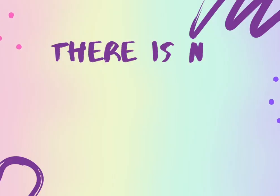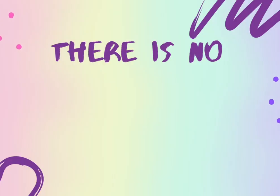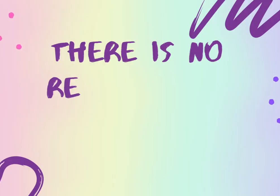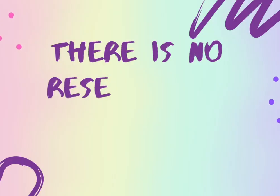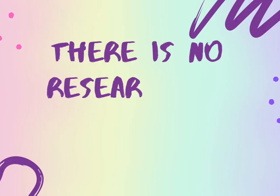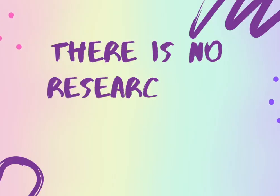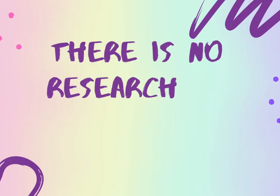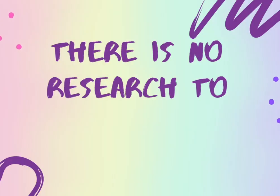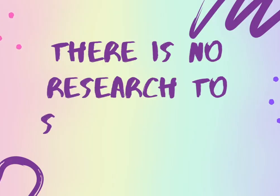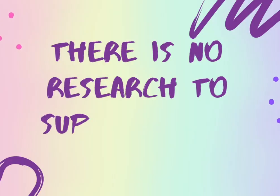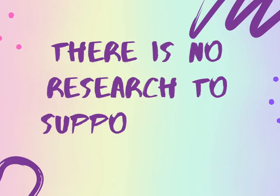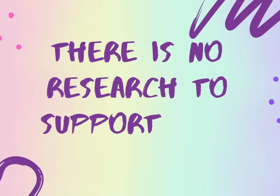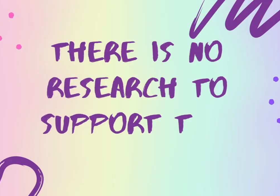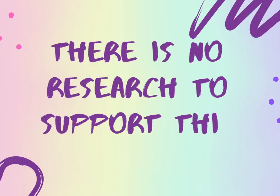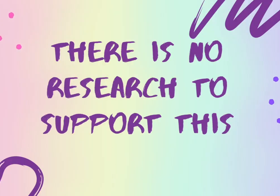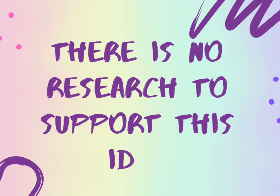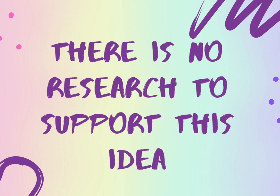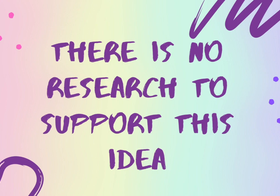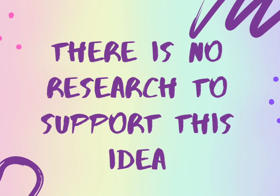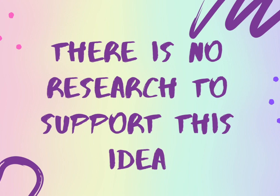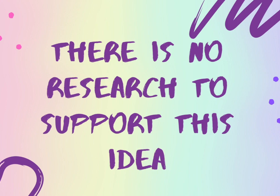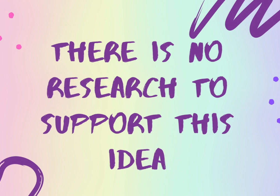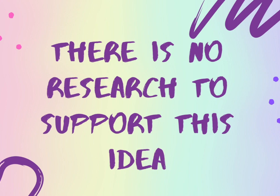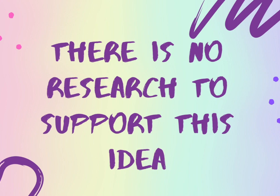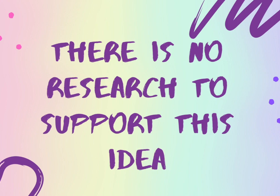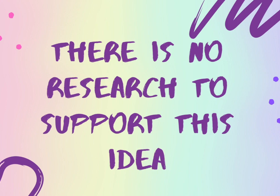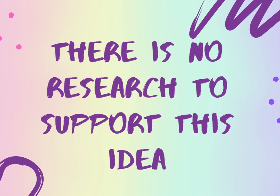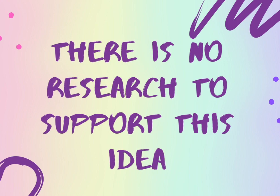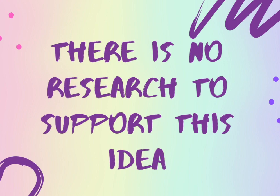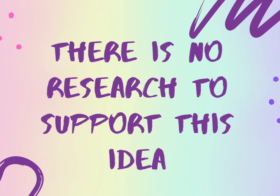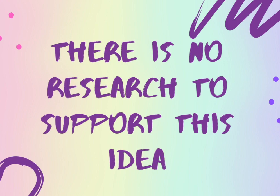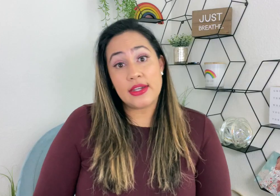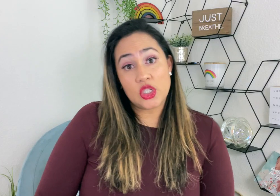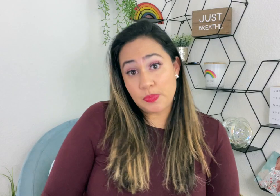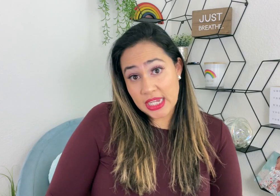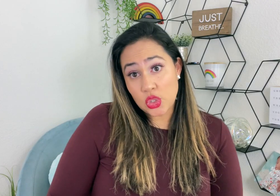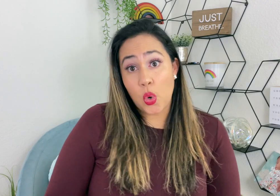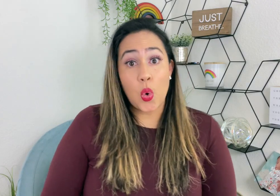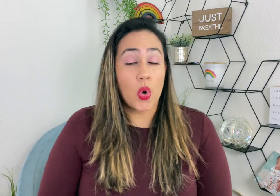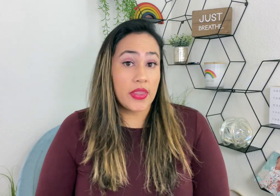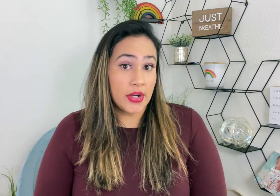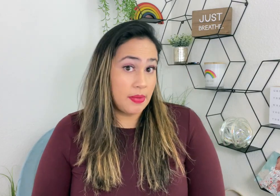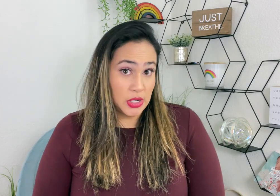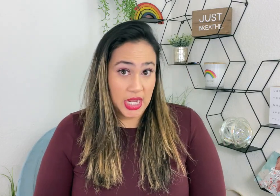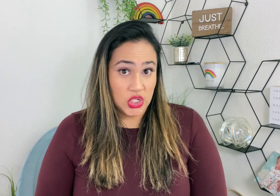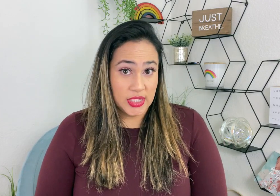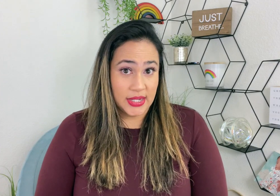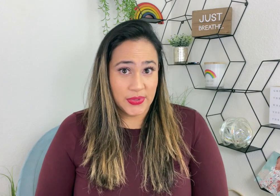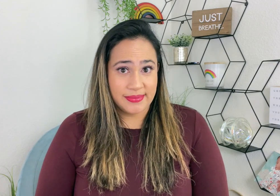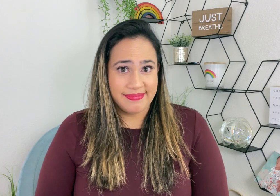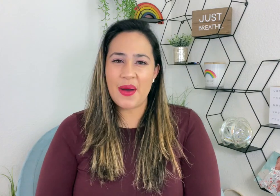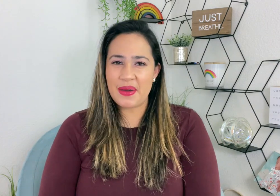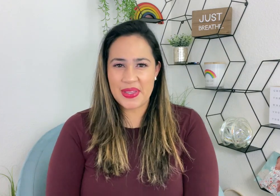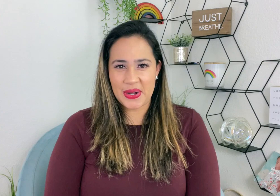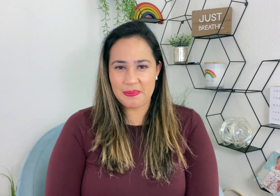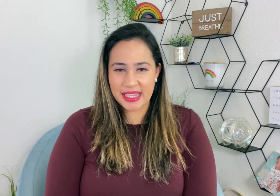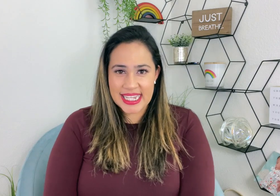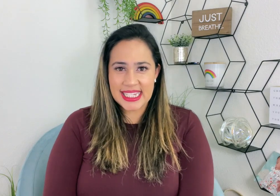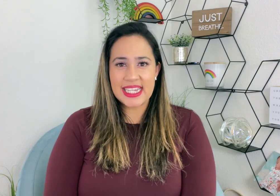shows that introducing a child to sign language will delay their speech or their communication skills. However, there are plenty